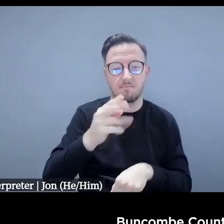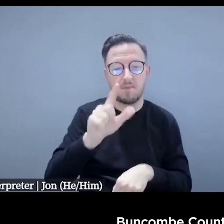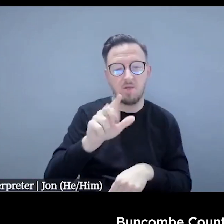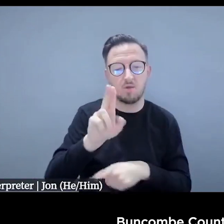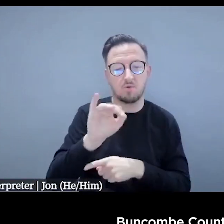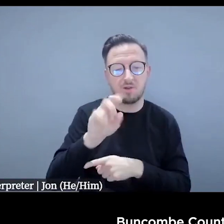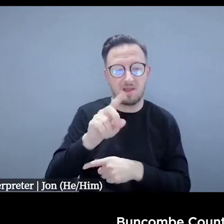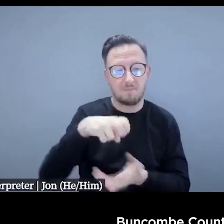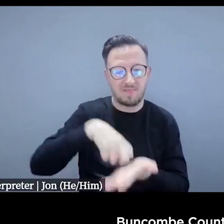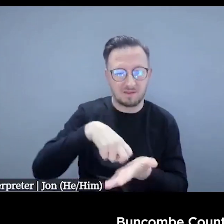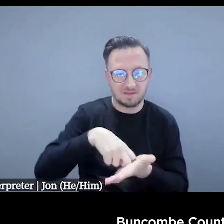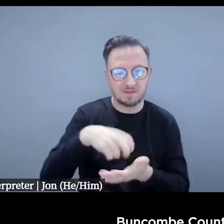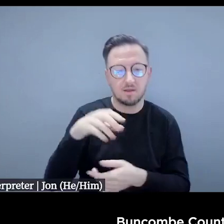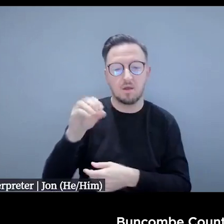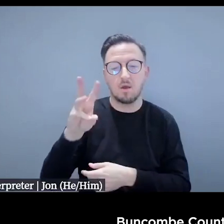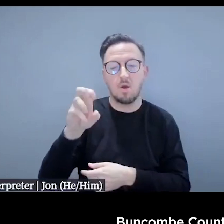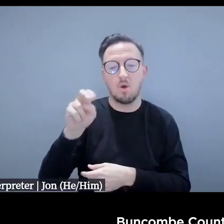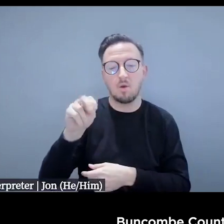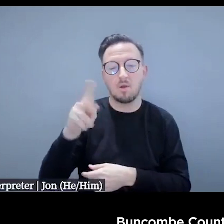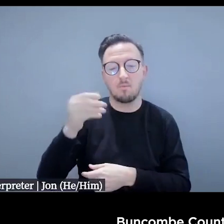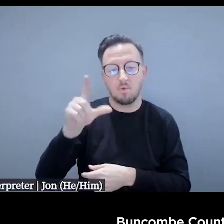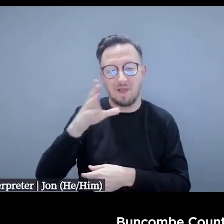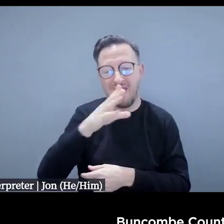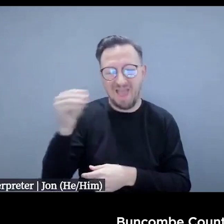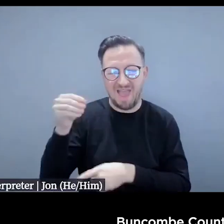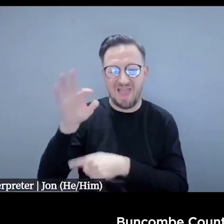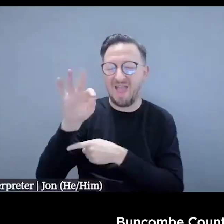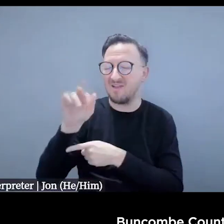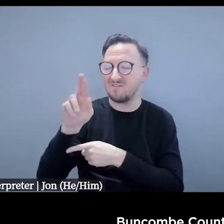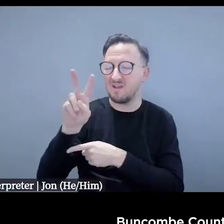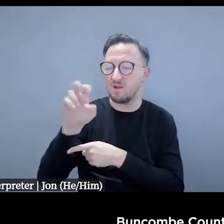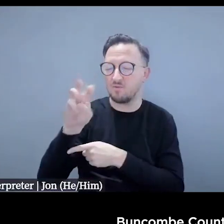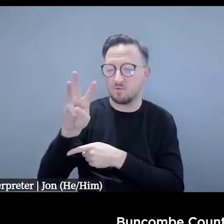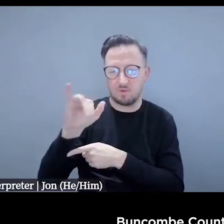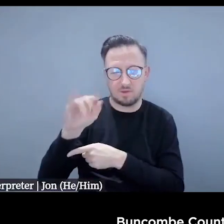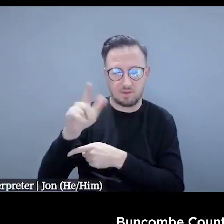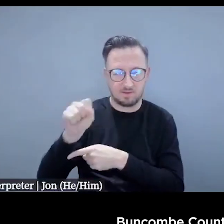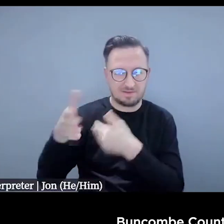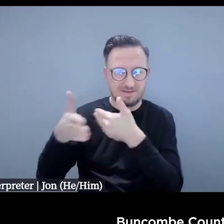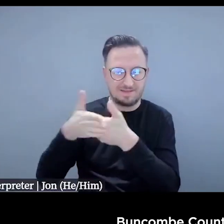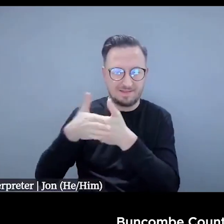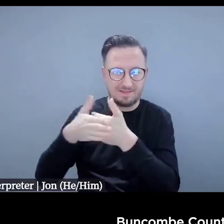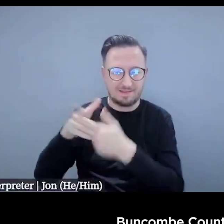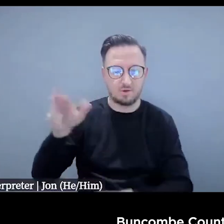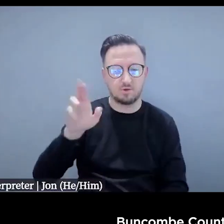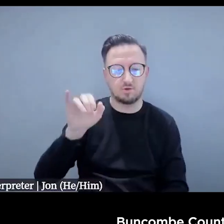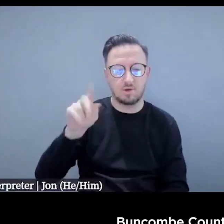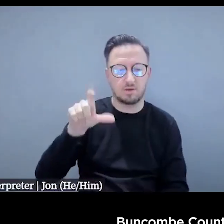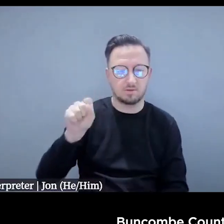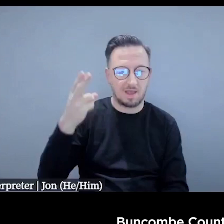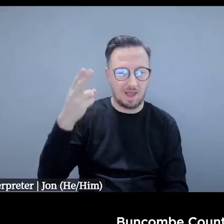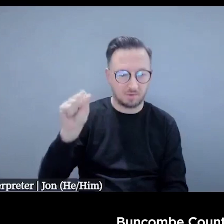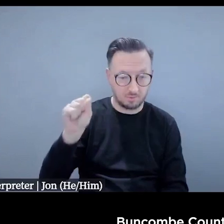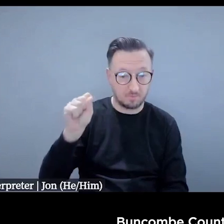Pool, and Fairview Ingalls by the Reynolds High School. We remain committed to communicating with our